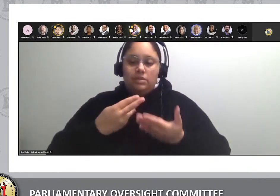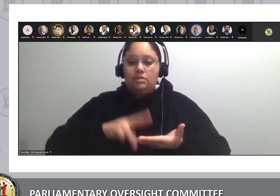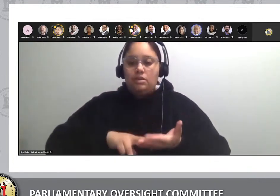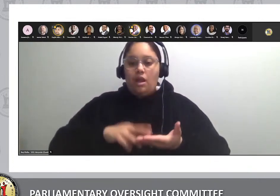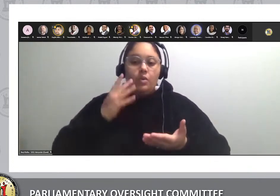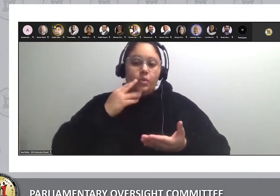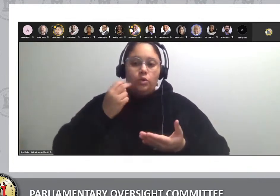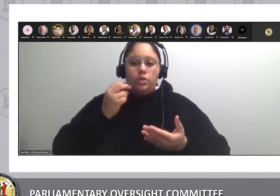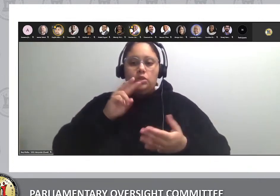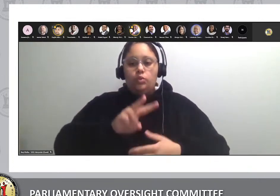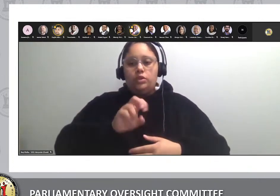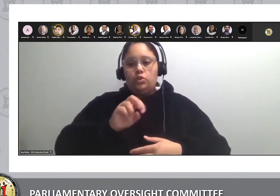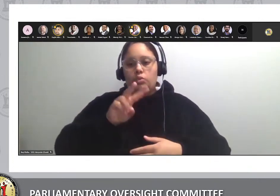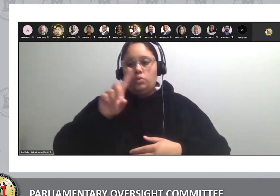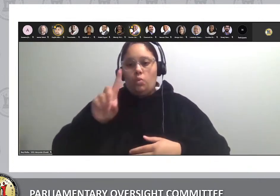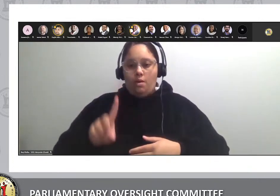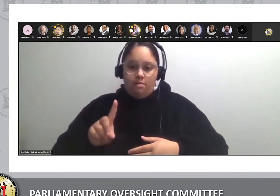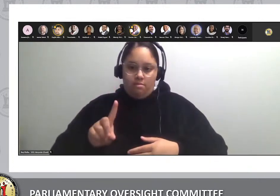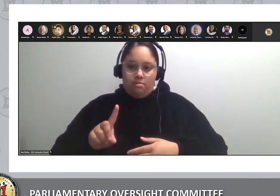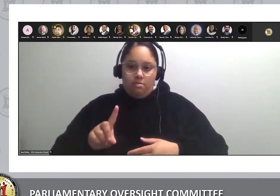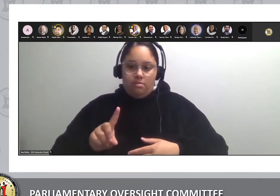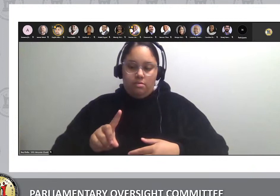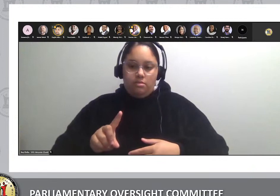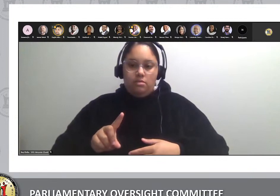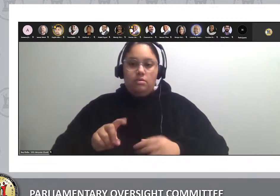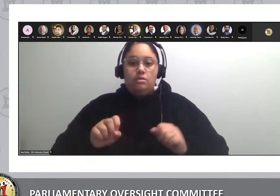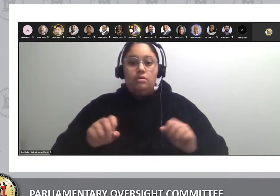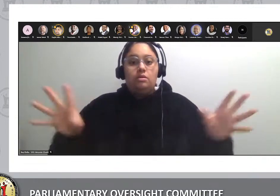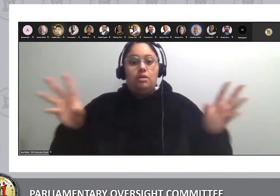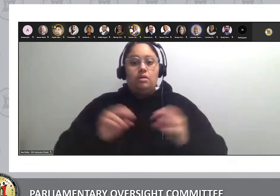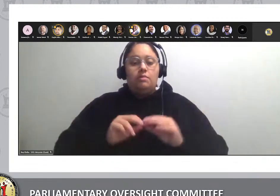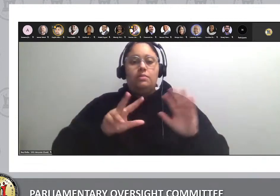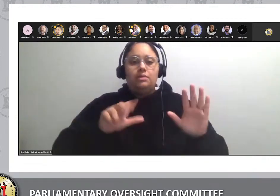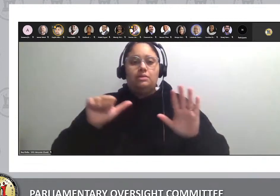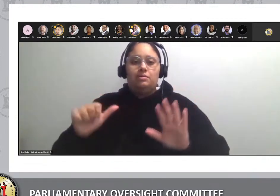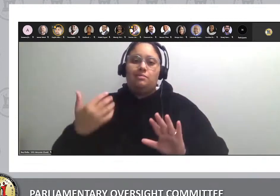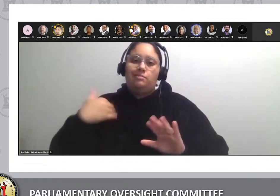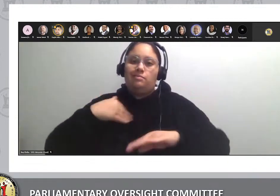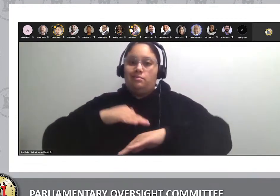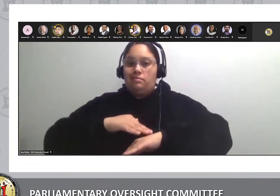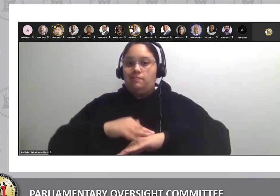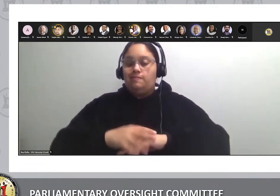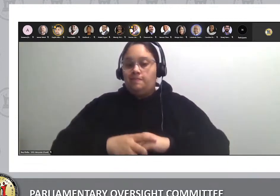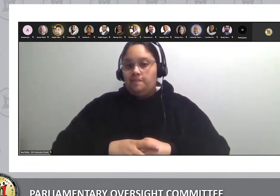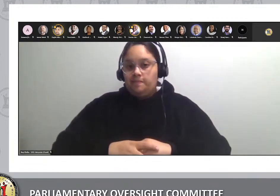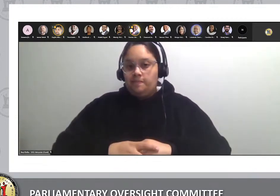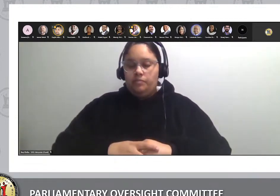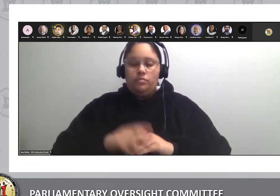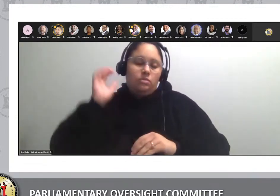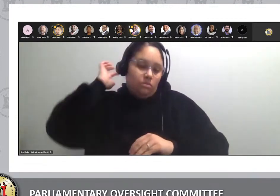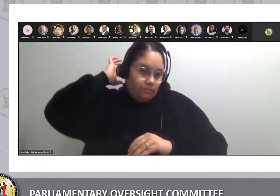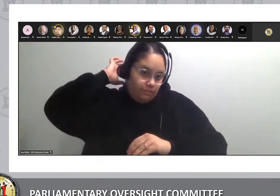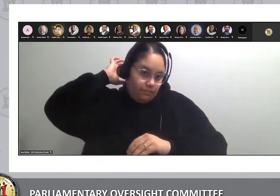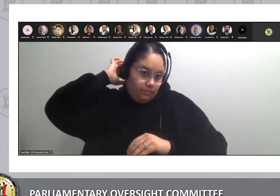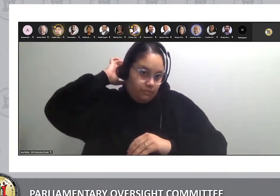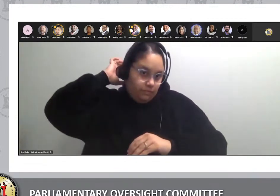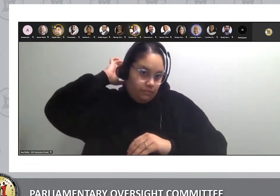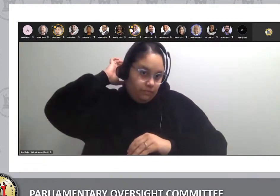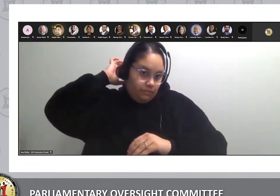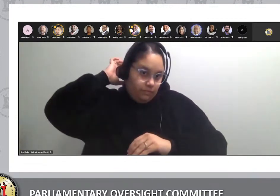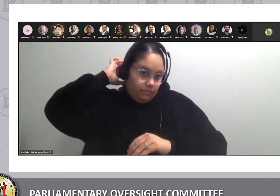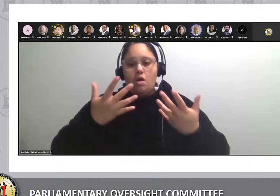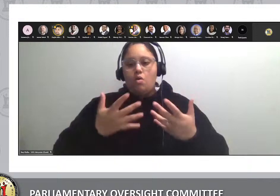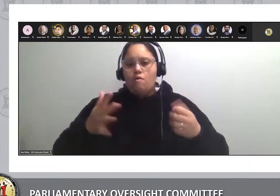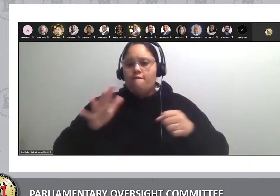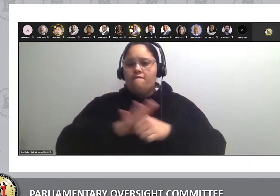signed in 2021, and there were 80 seats there then. So now we've got a total different way